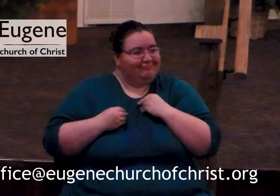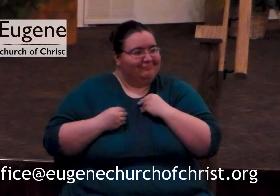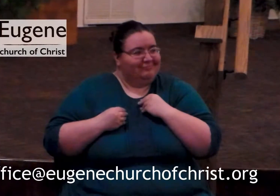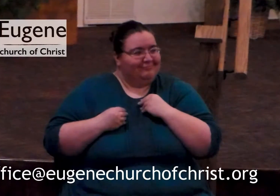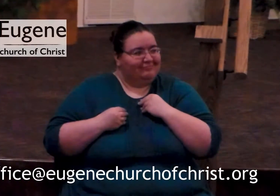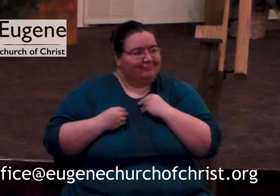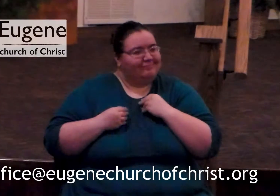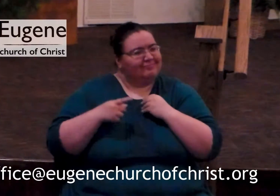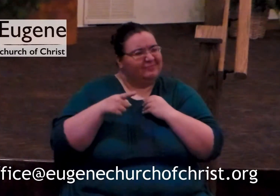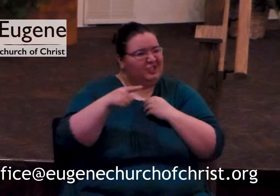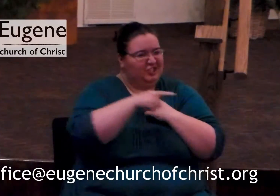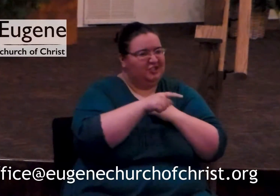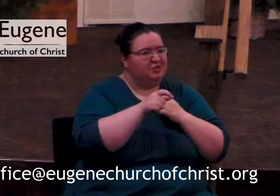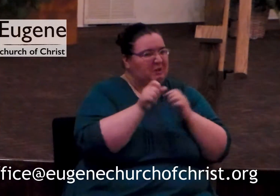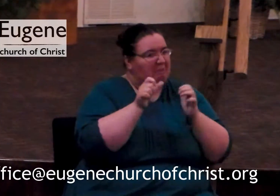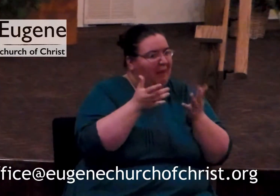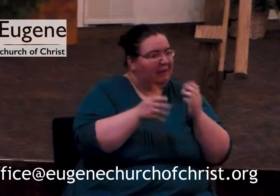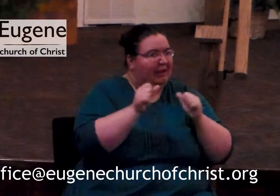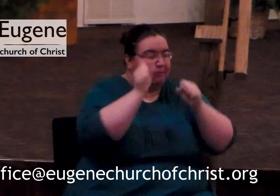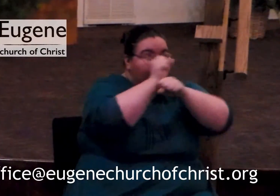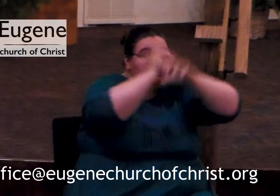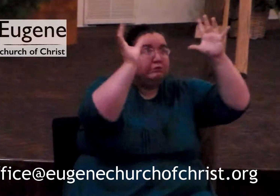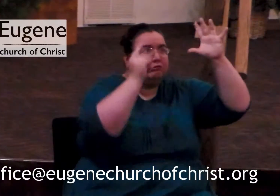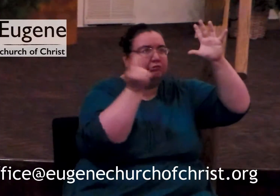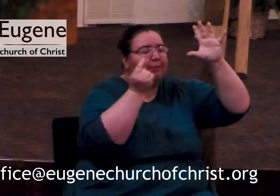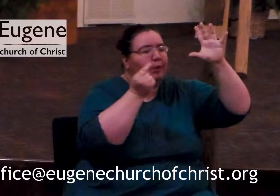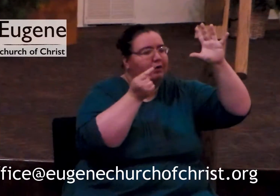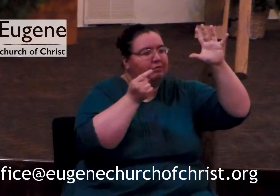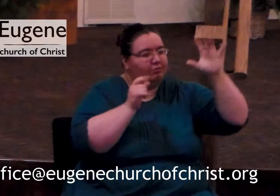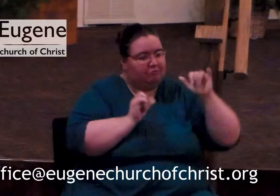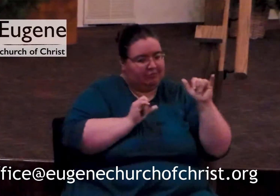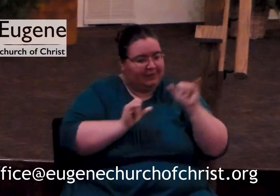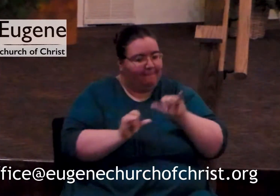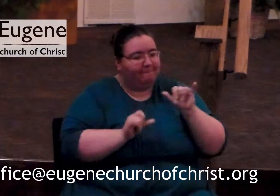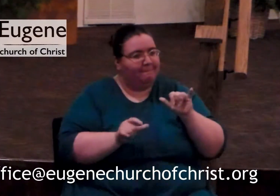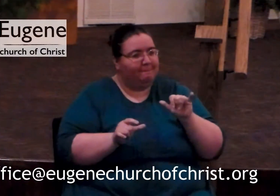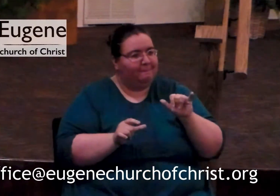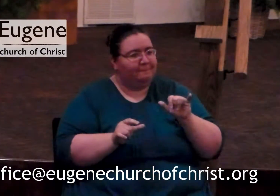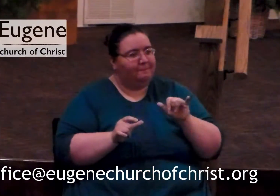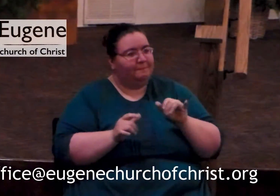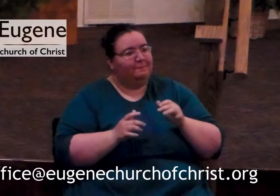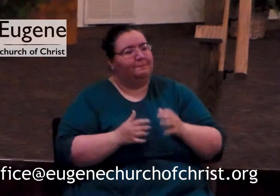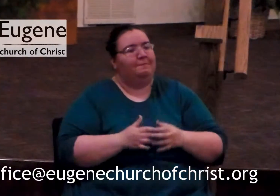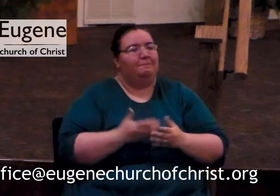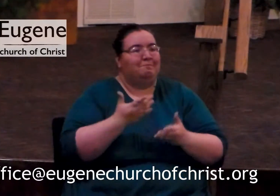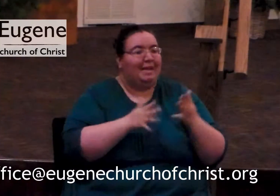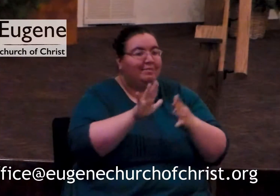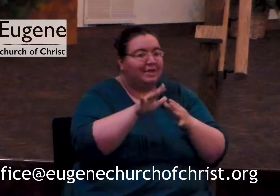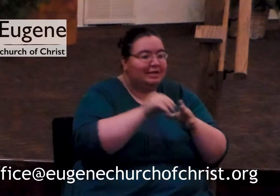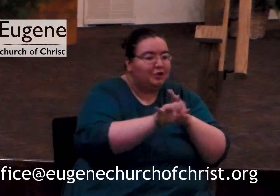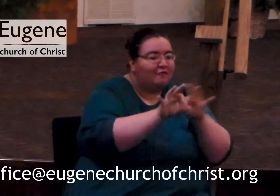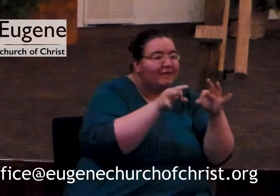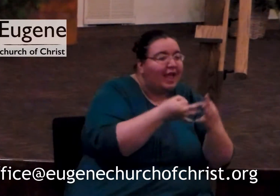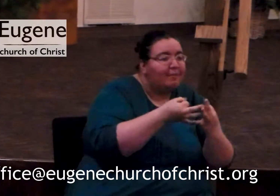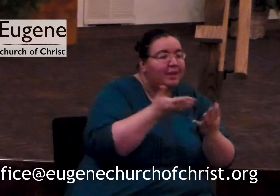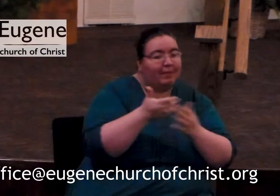You have family members, you have people who are neighbors, people that have been members of this church somewhere along the way who started